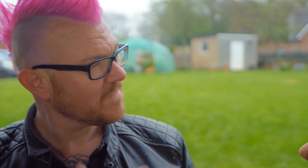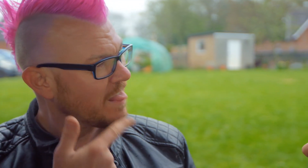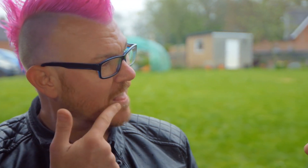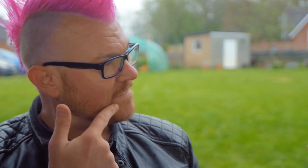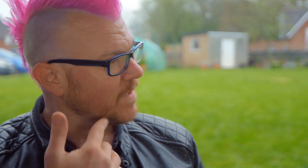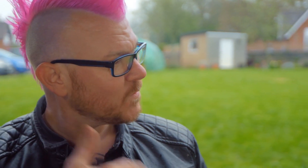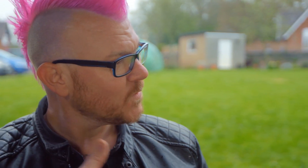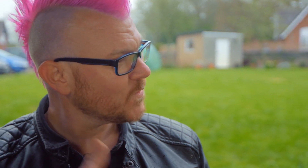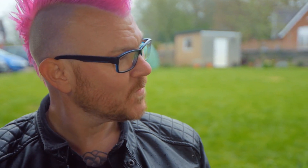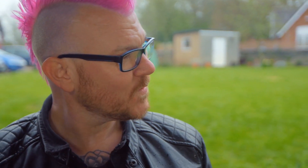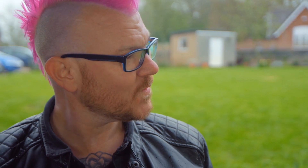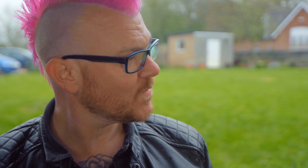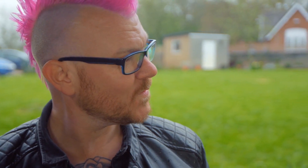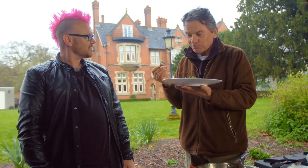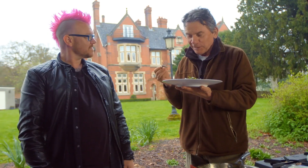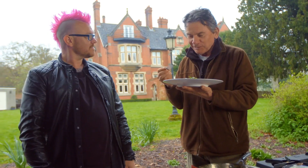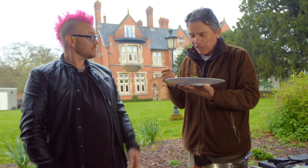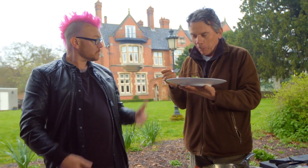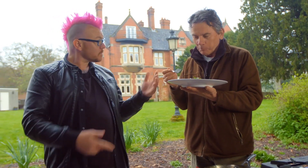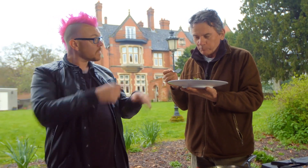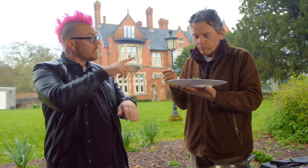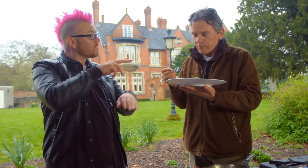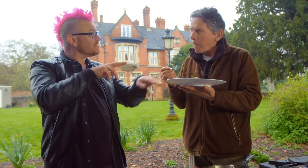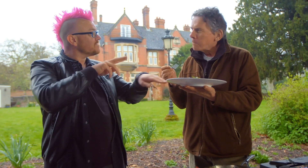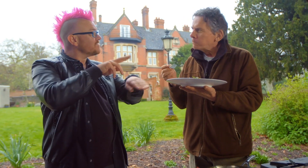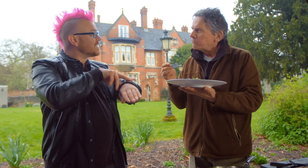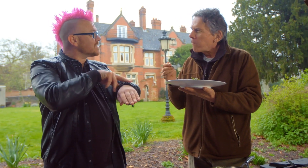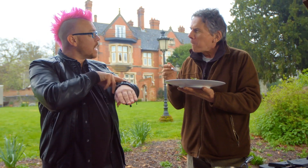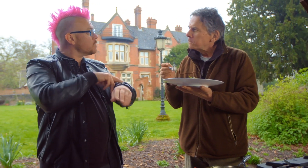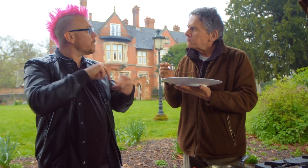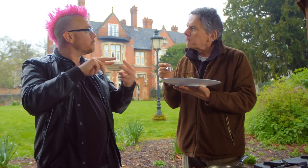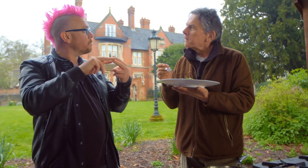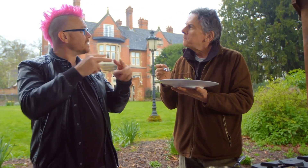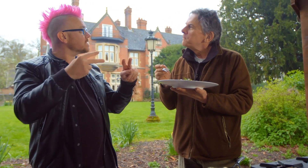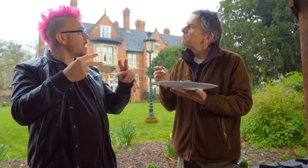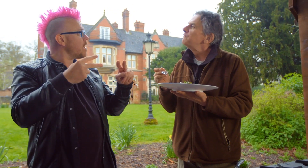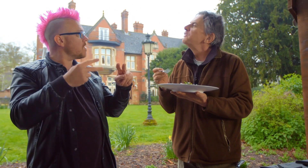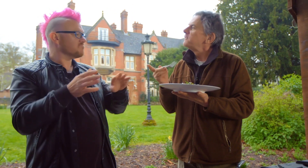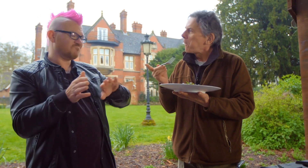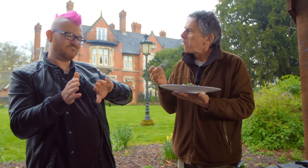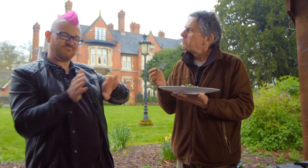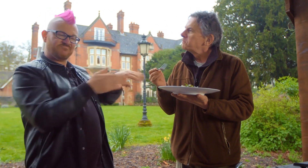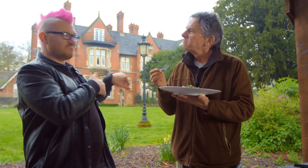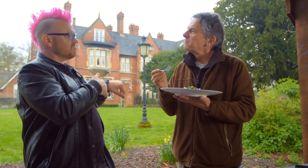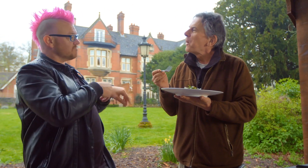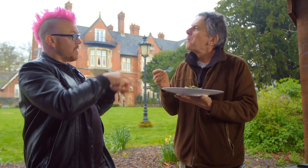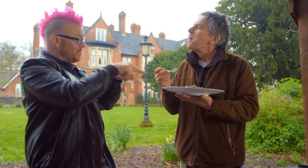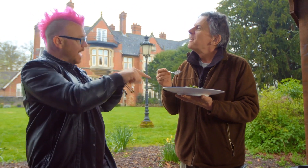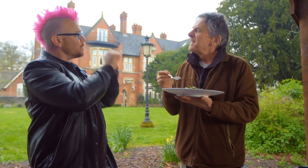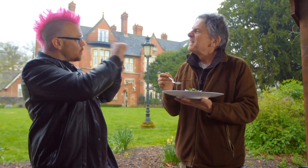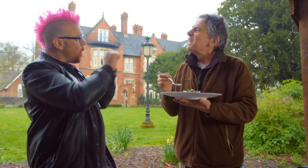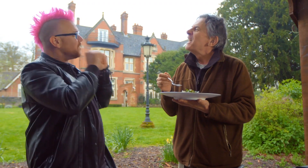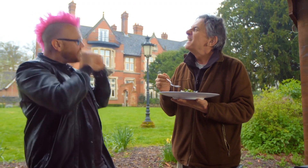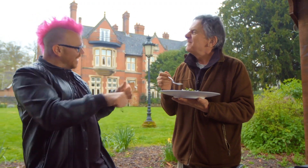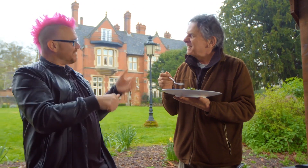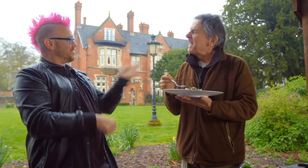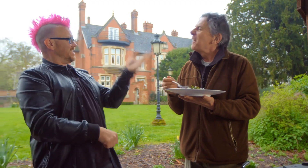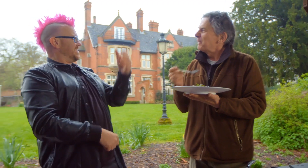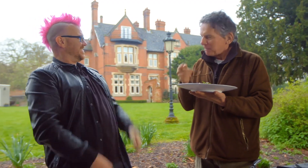Wow. Good flavours? Wow, amazing. Move over, vegetarian pasta. This is your new favourite dish. Not